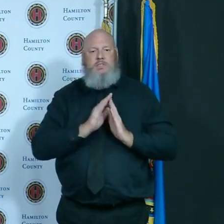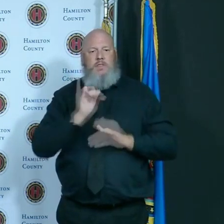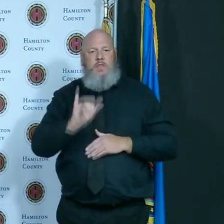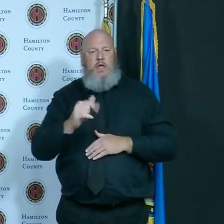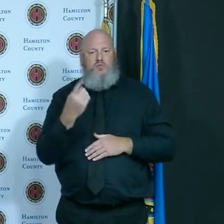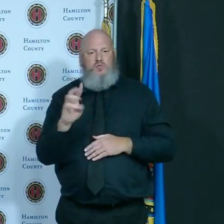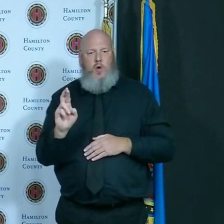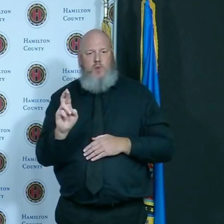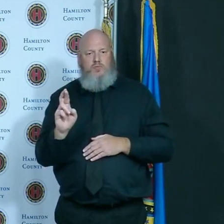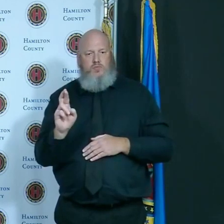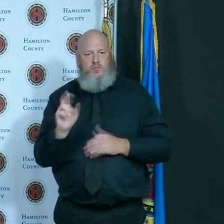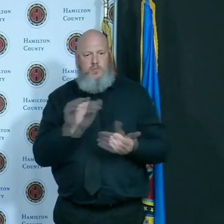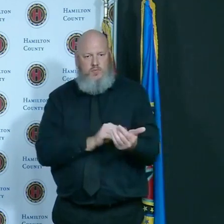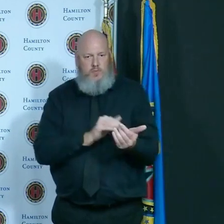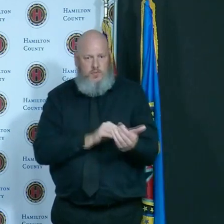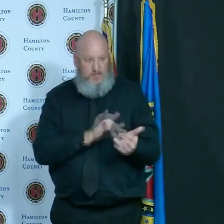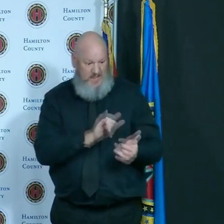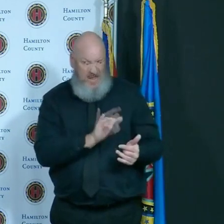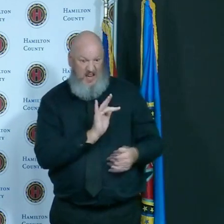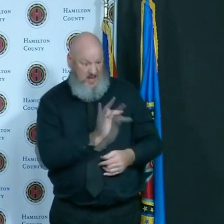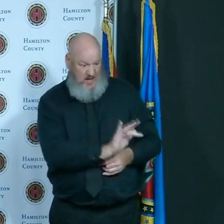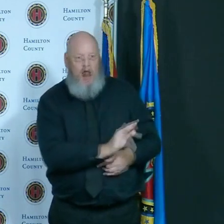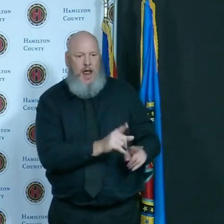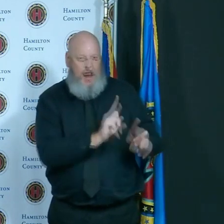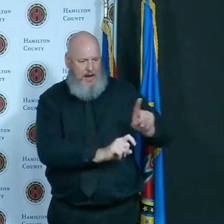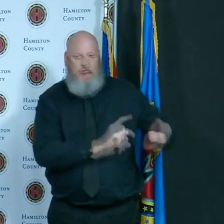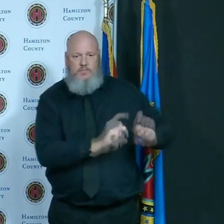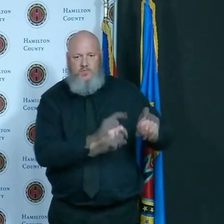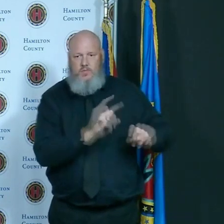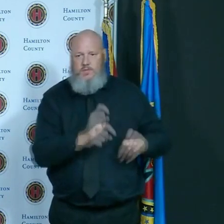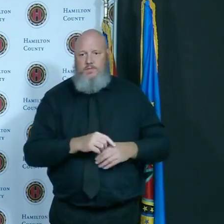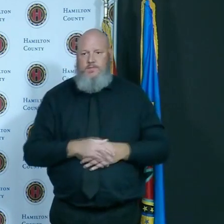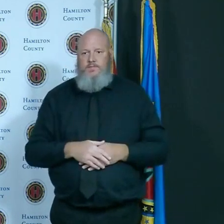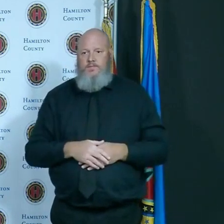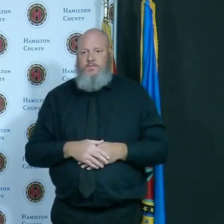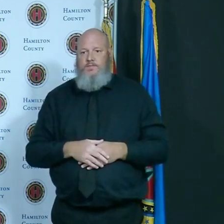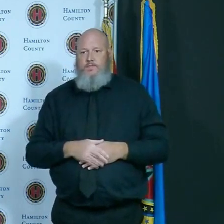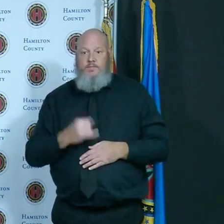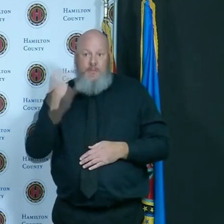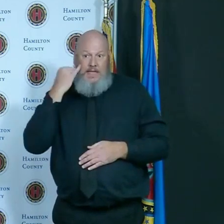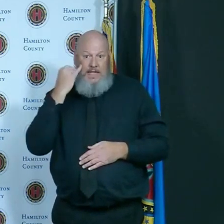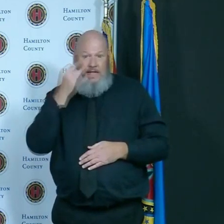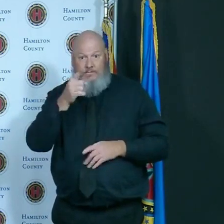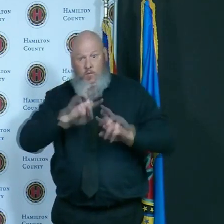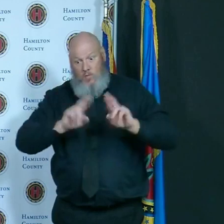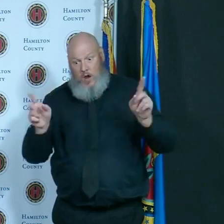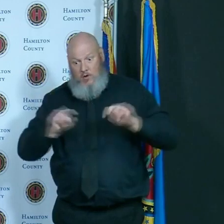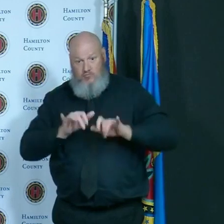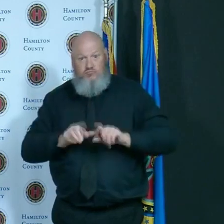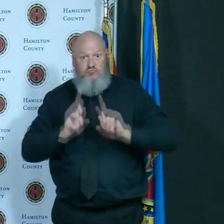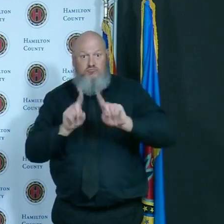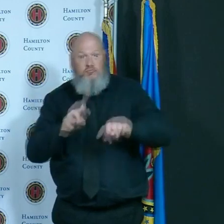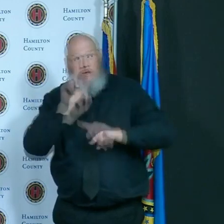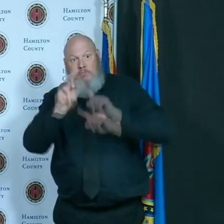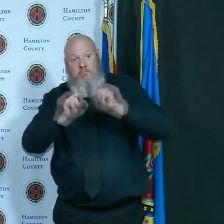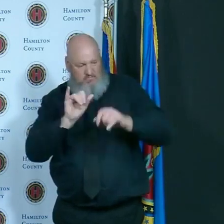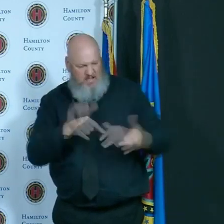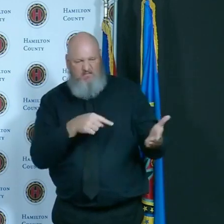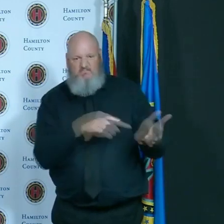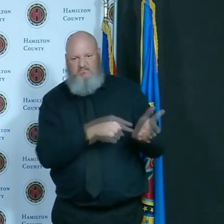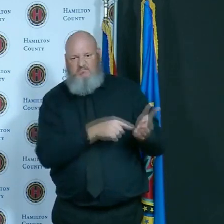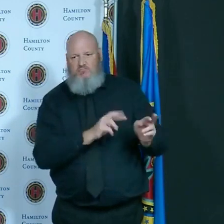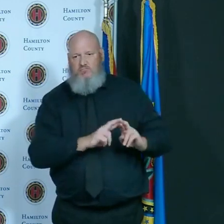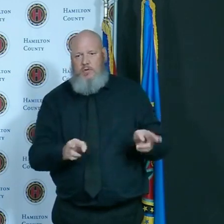to answer your questions and provide information. I've been on calls locally, I've been on calls nationally, and